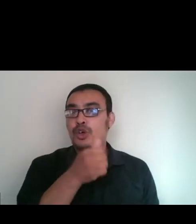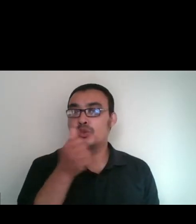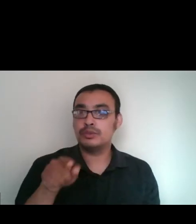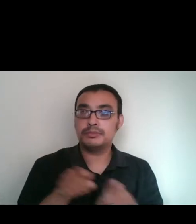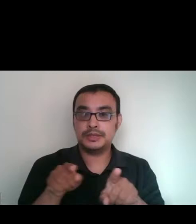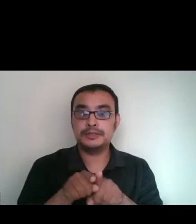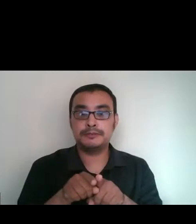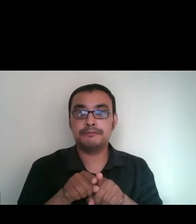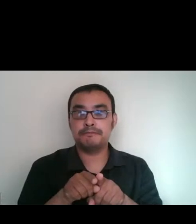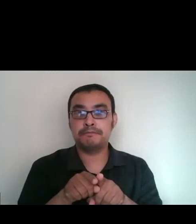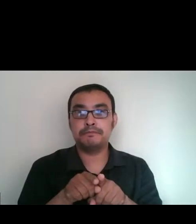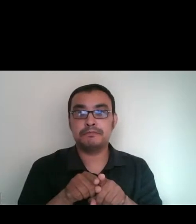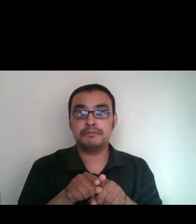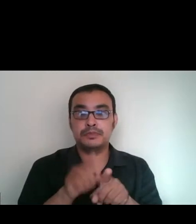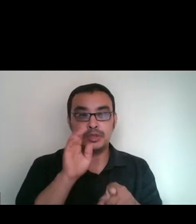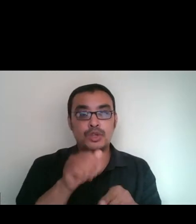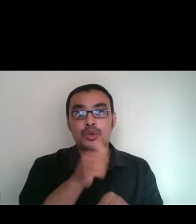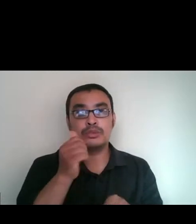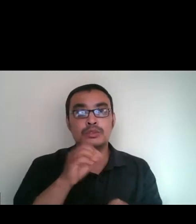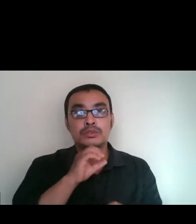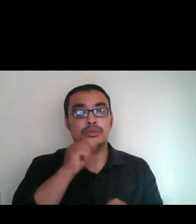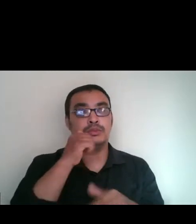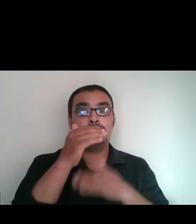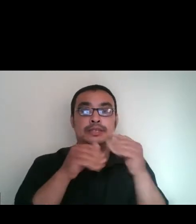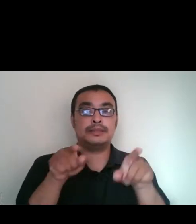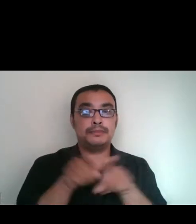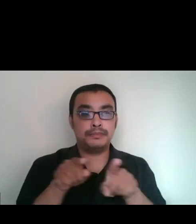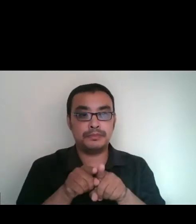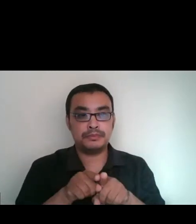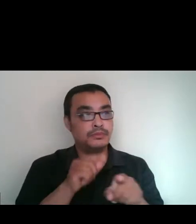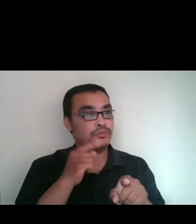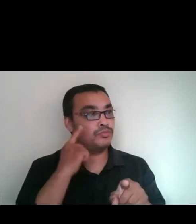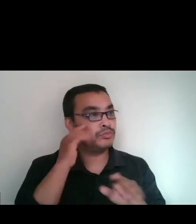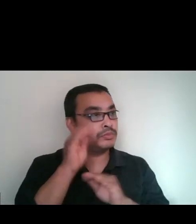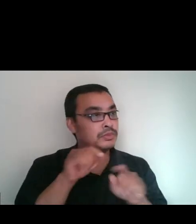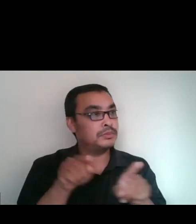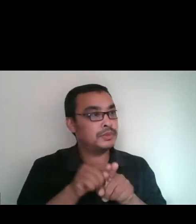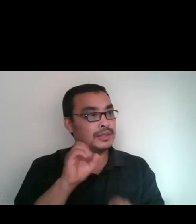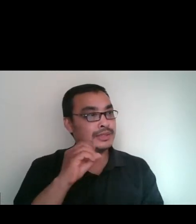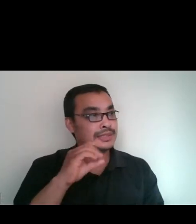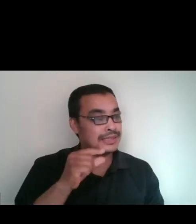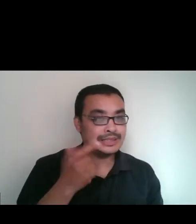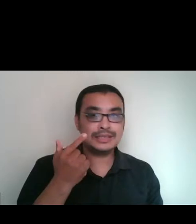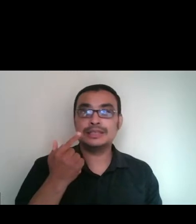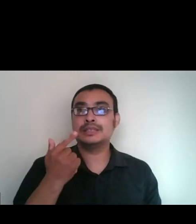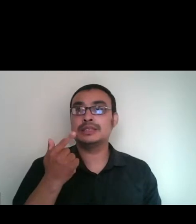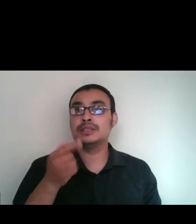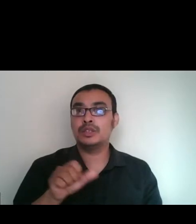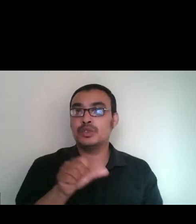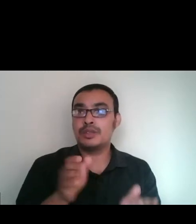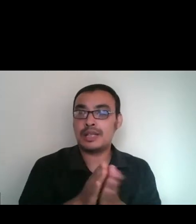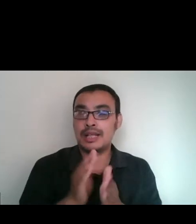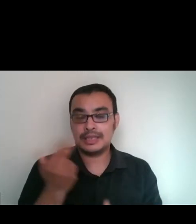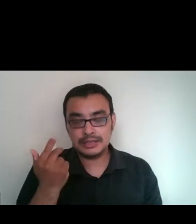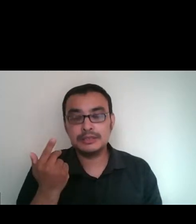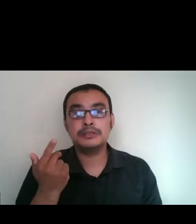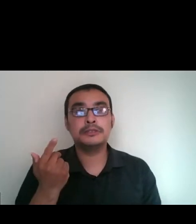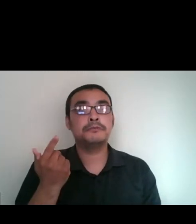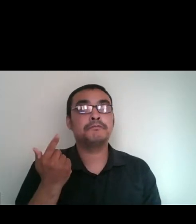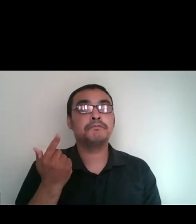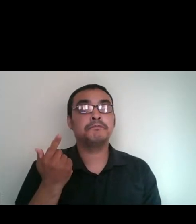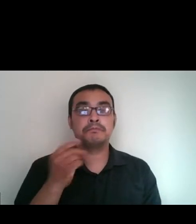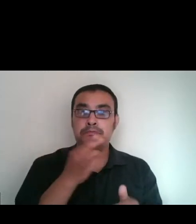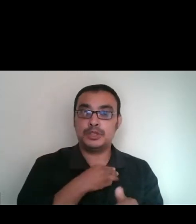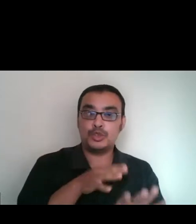is impossible without SDGs, without indigenous people, youth and women. We need to put all our efforts together to save the green